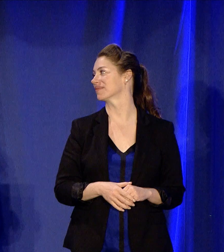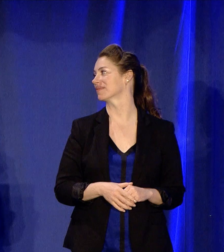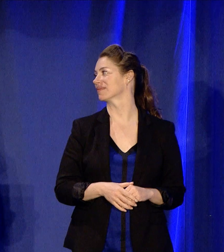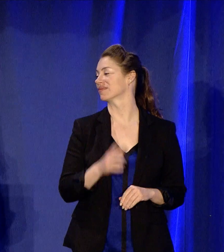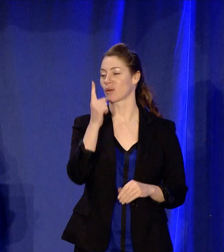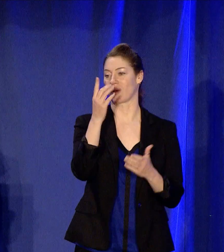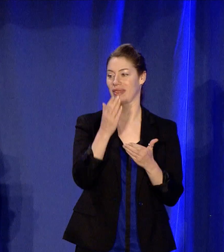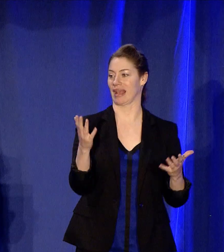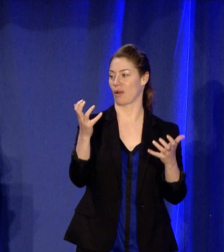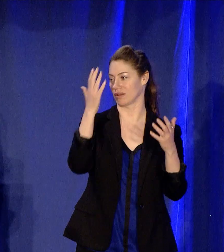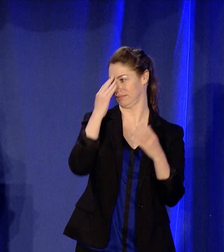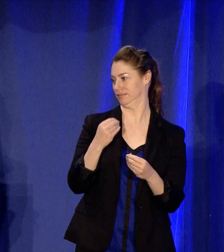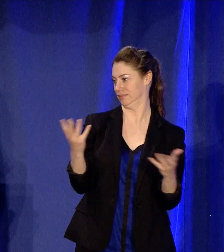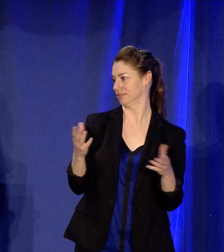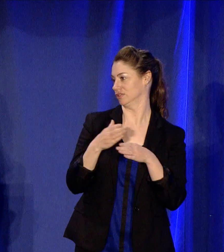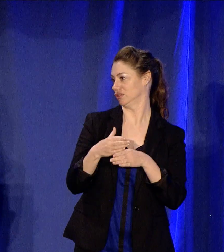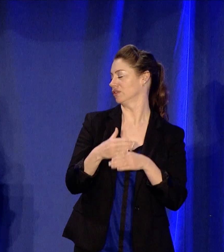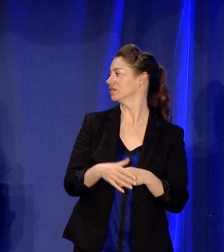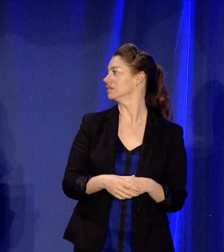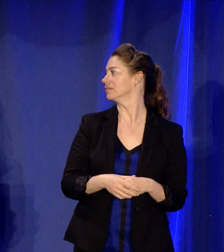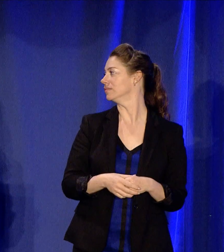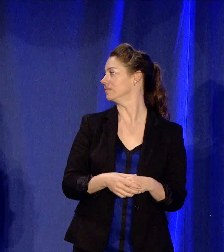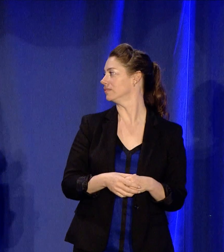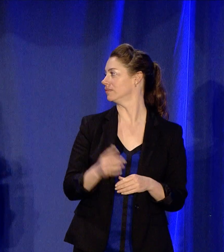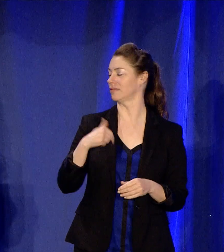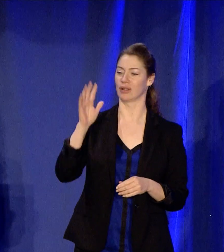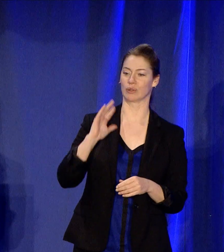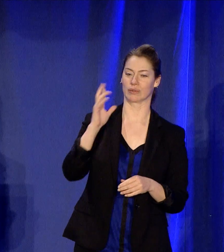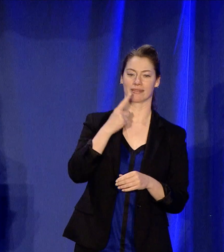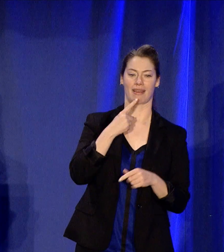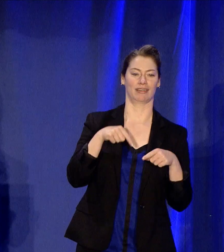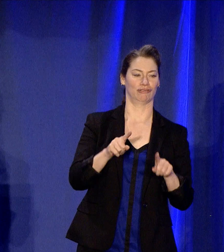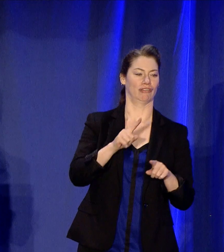one thing that I do want to say, and I used to say it at House